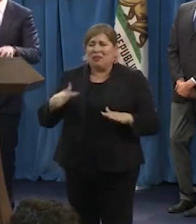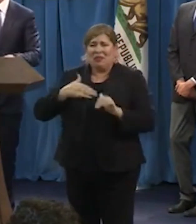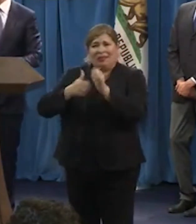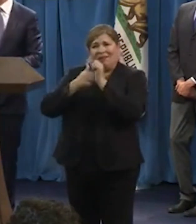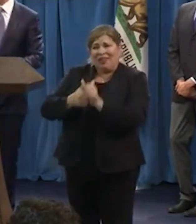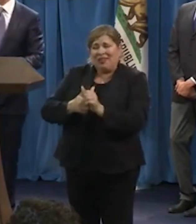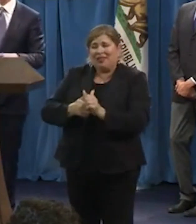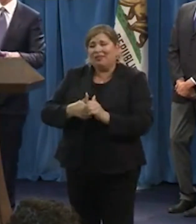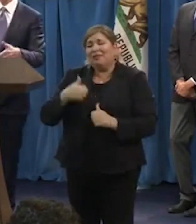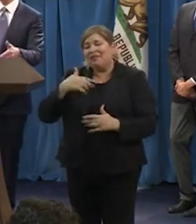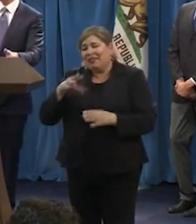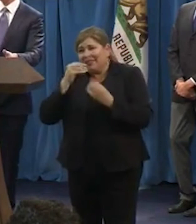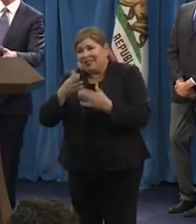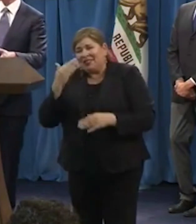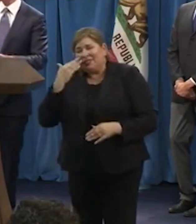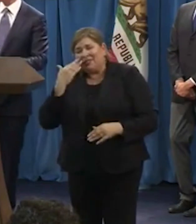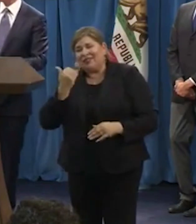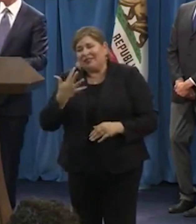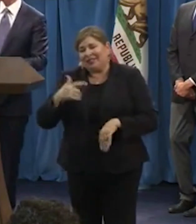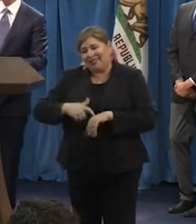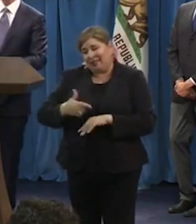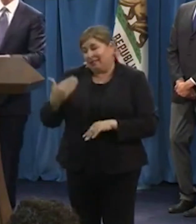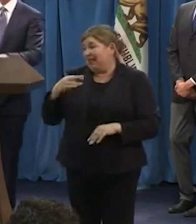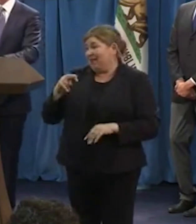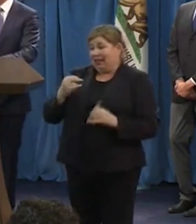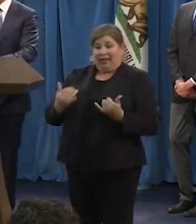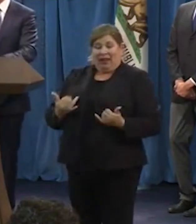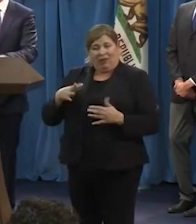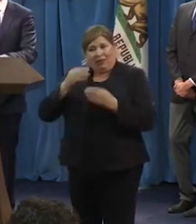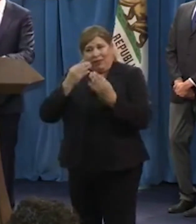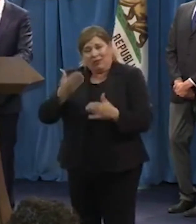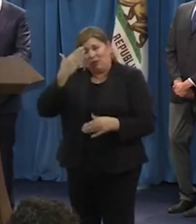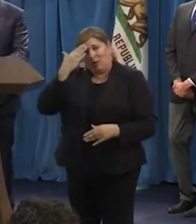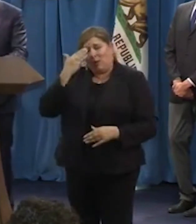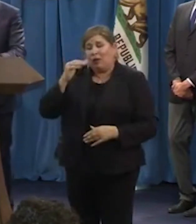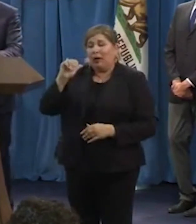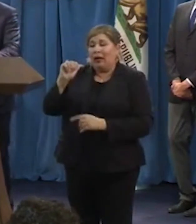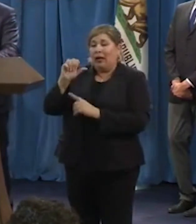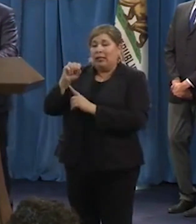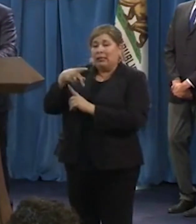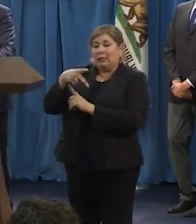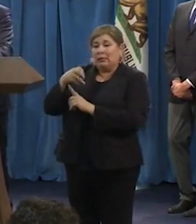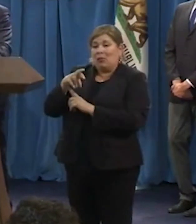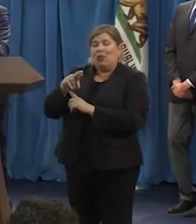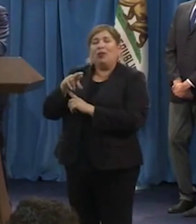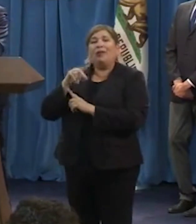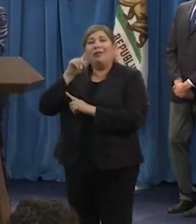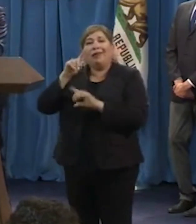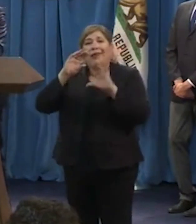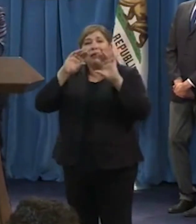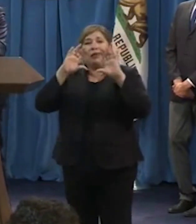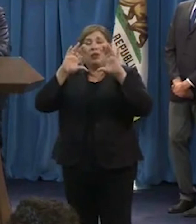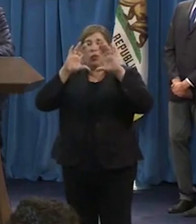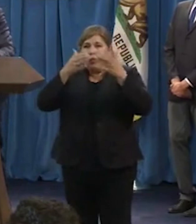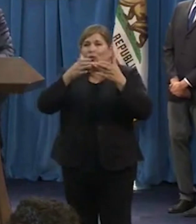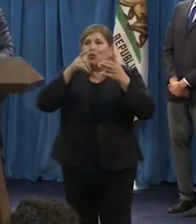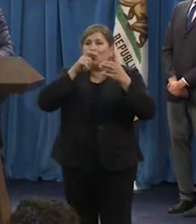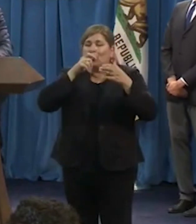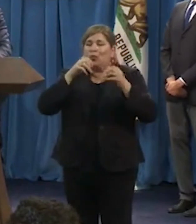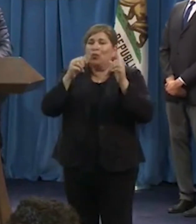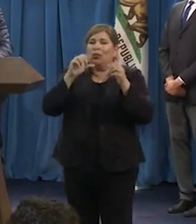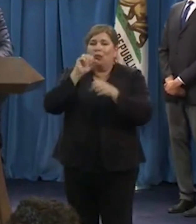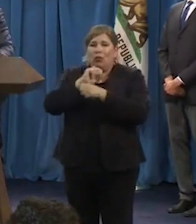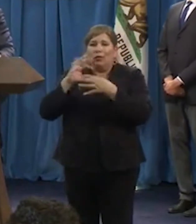related to you on multiple occasions, including today, ASPR is the organizational construct working with the CDC that's